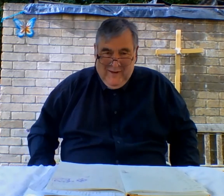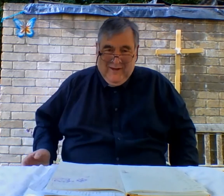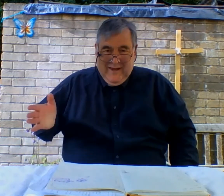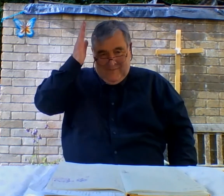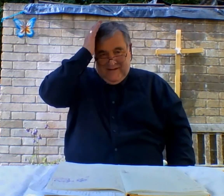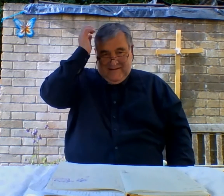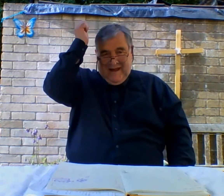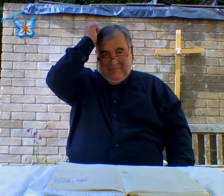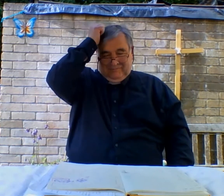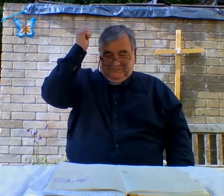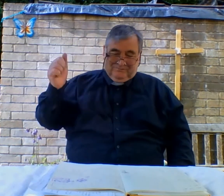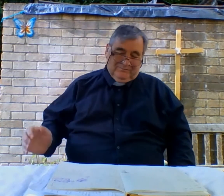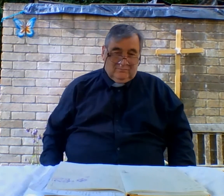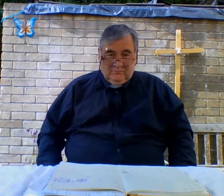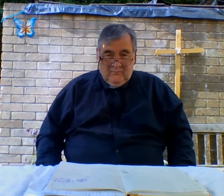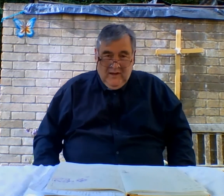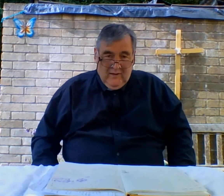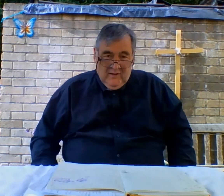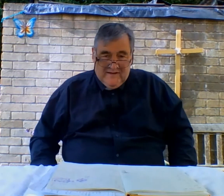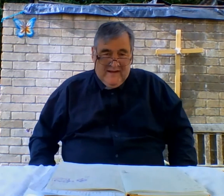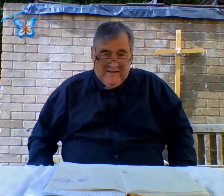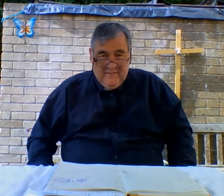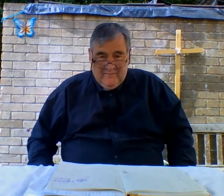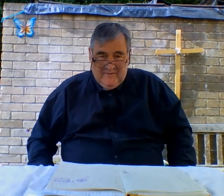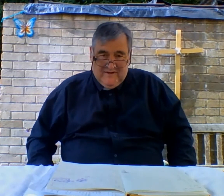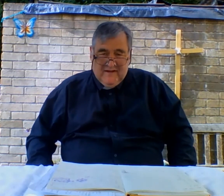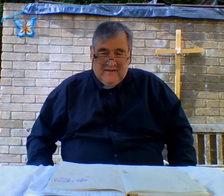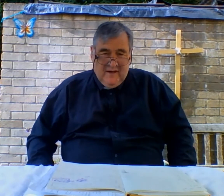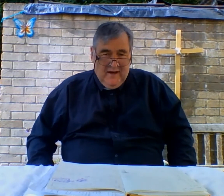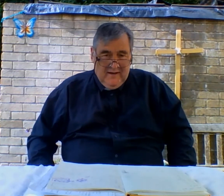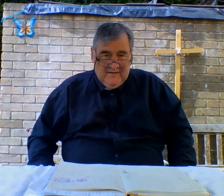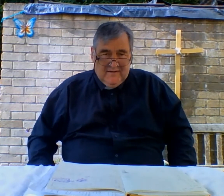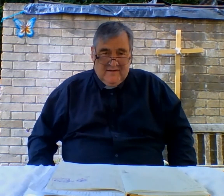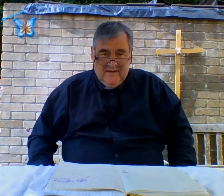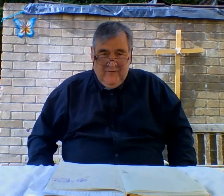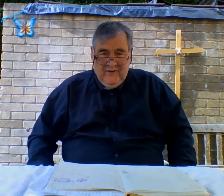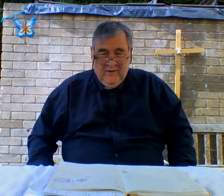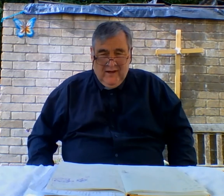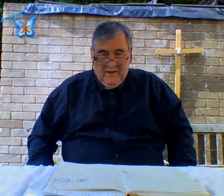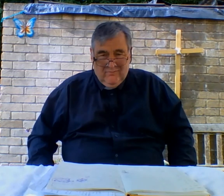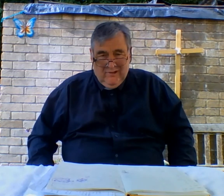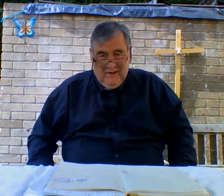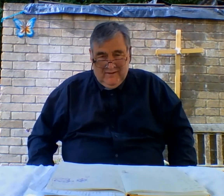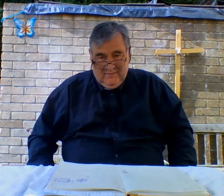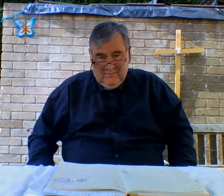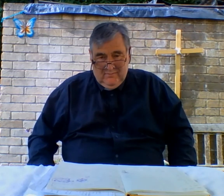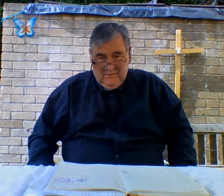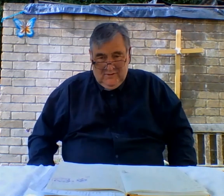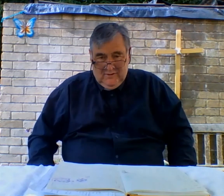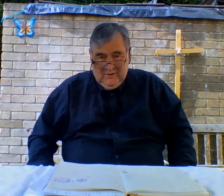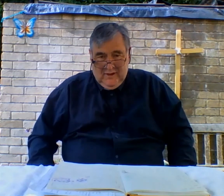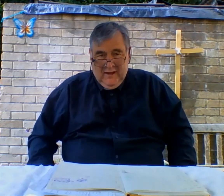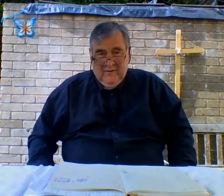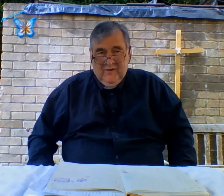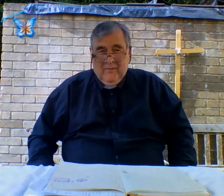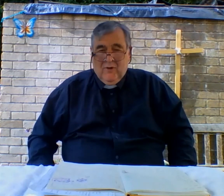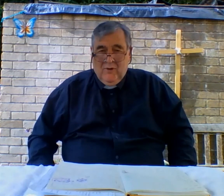Okay, it's that. So that's it. 6 signs. See if you can get them right, and look